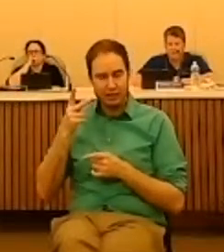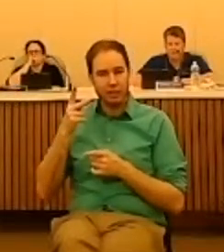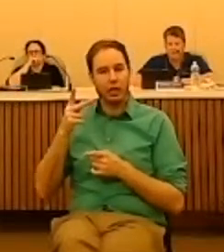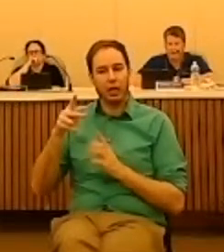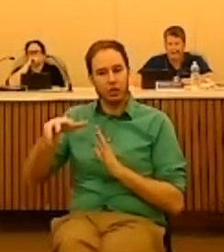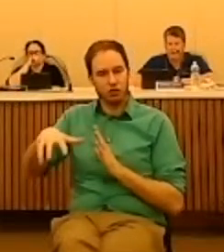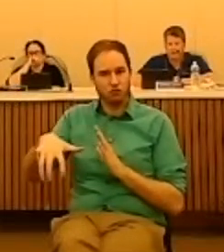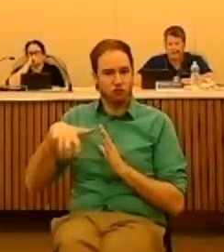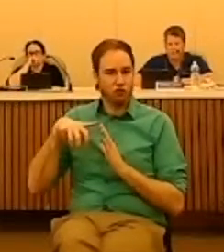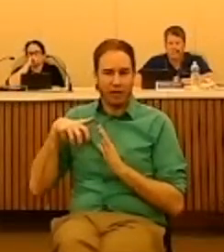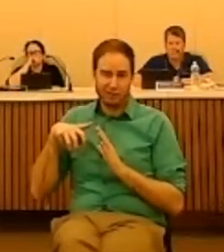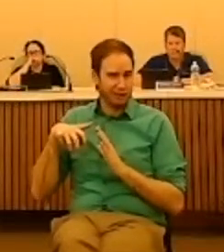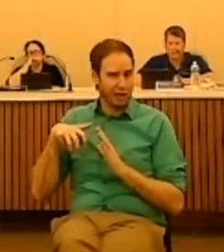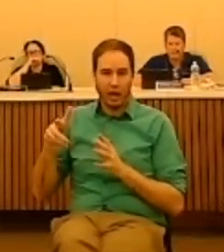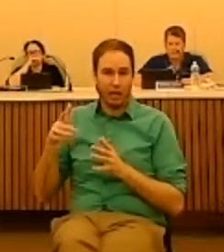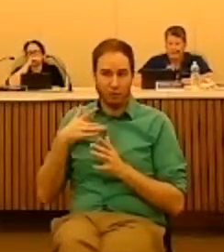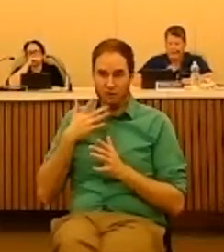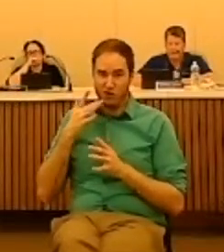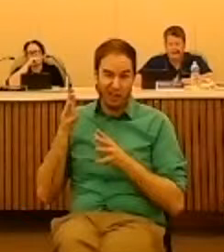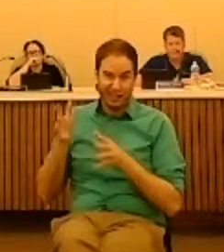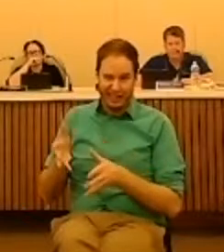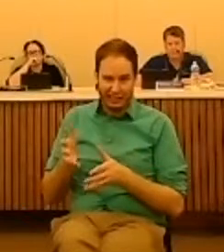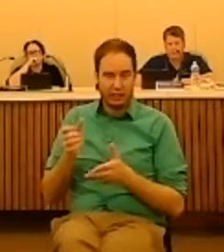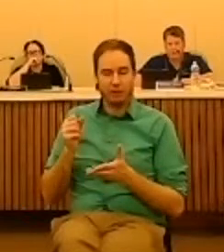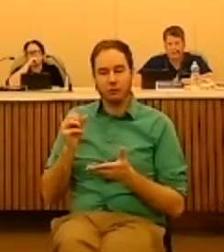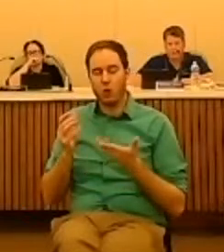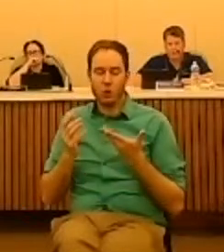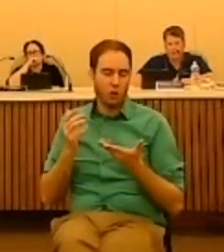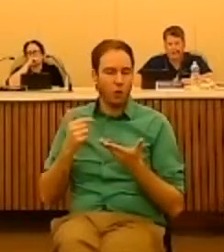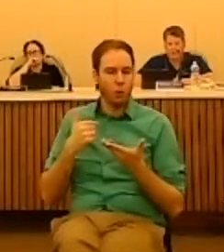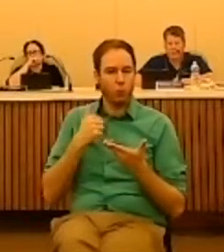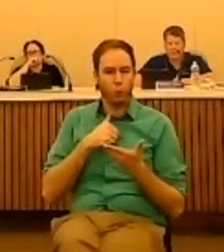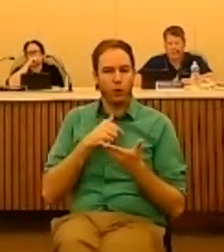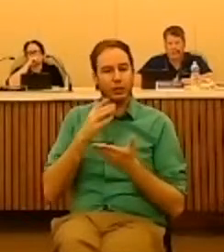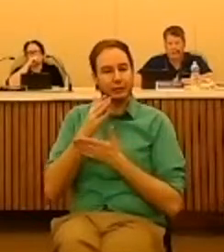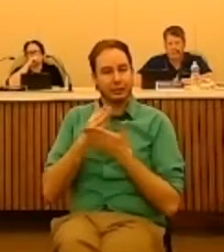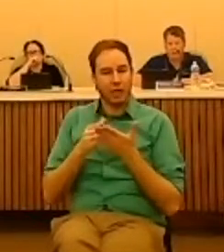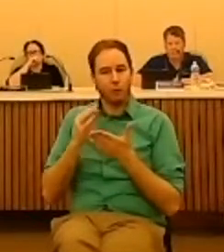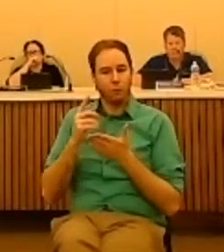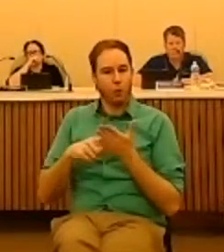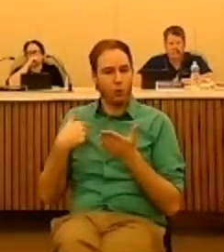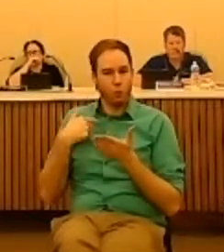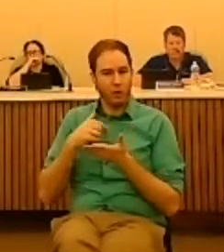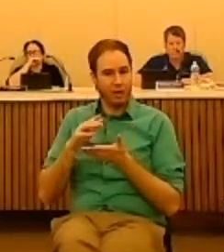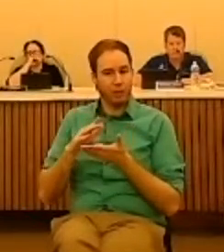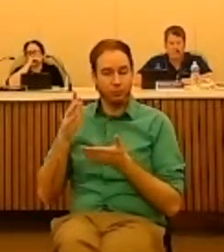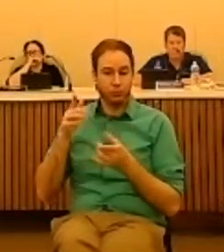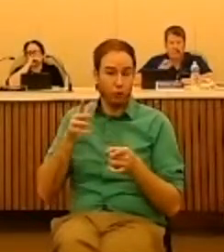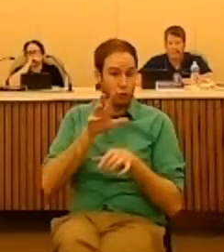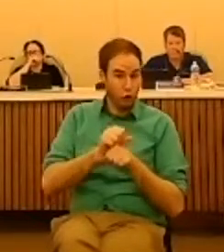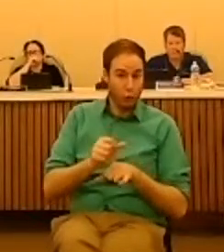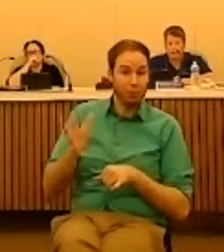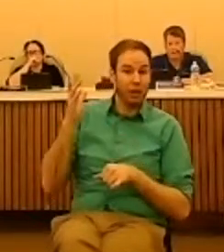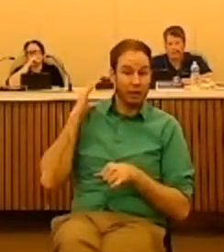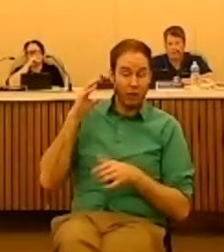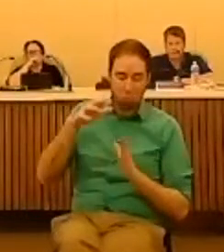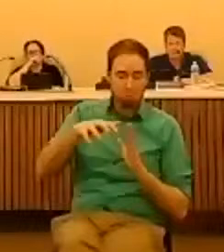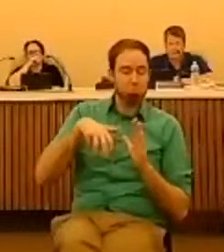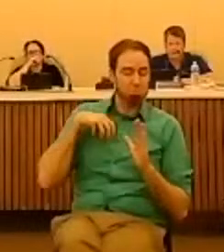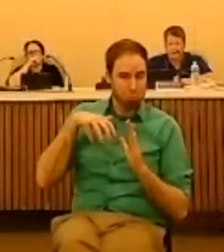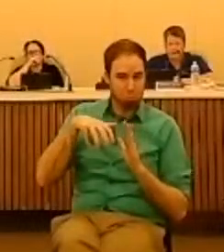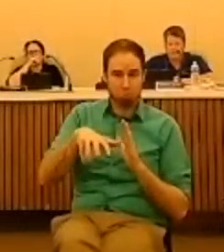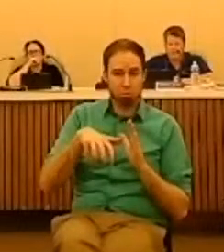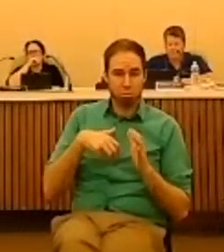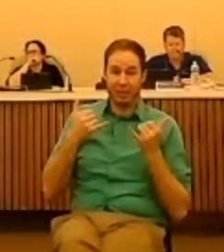out and disturbed. So some of the clearing that people were used to many, many years ago,